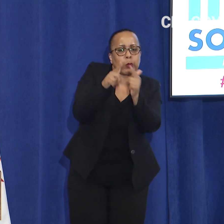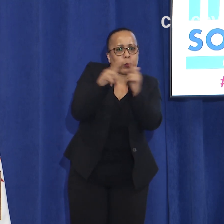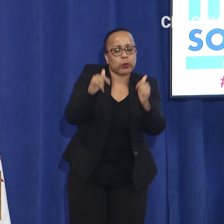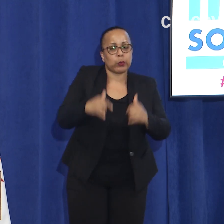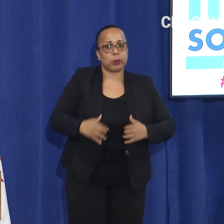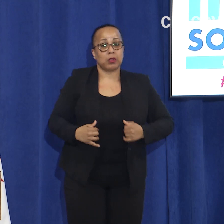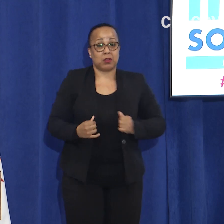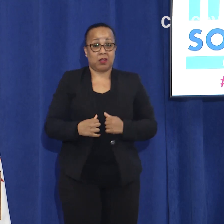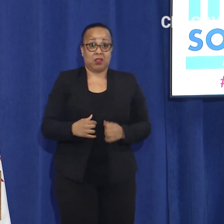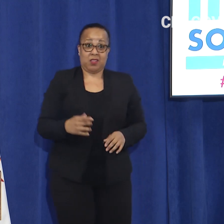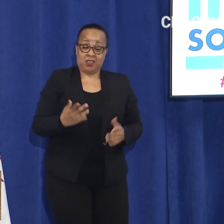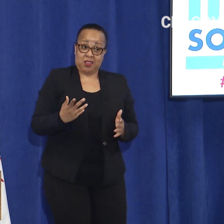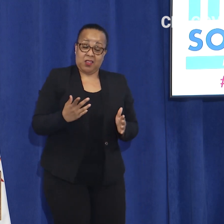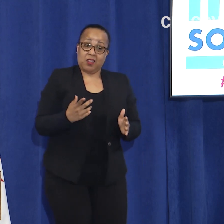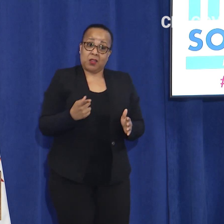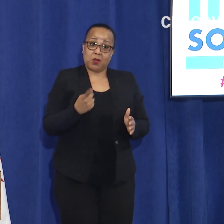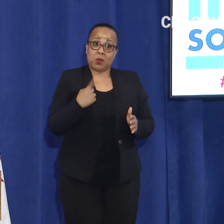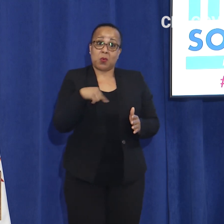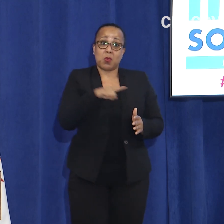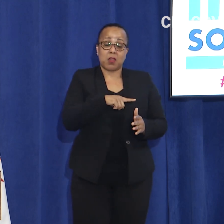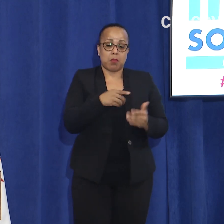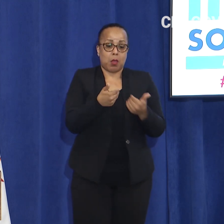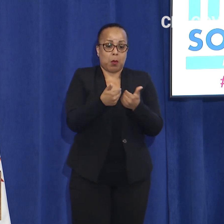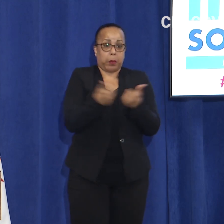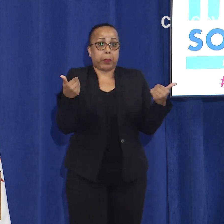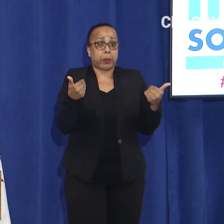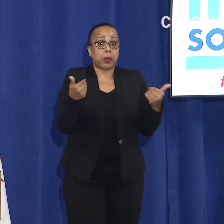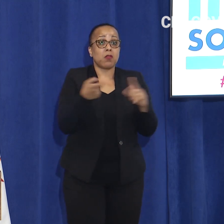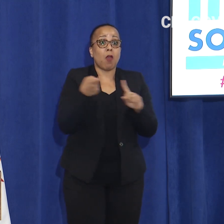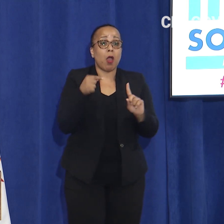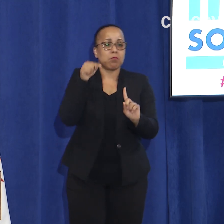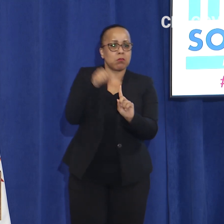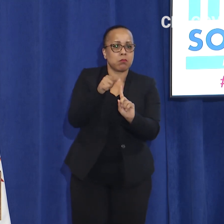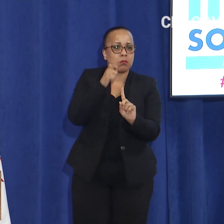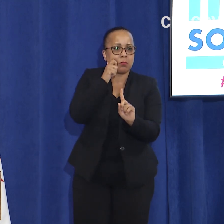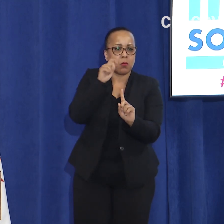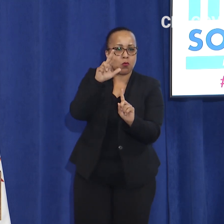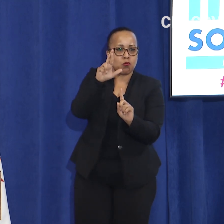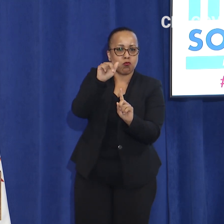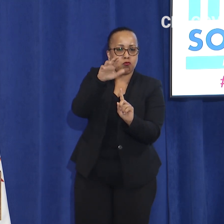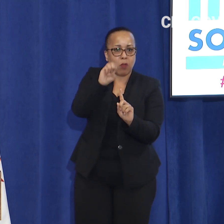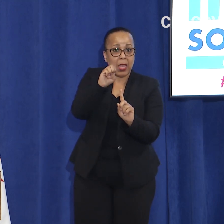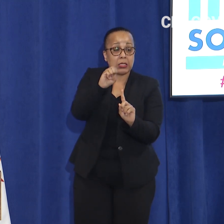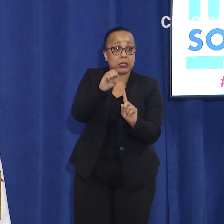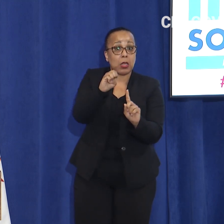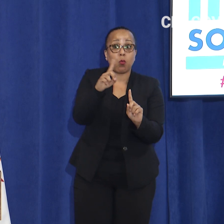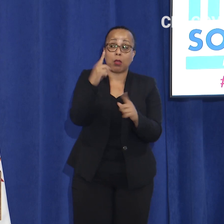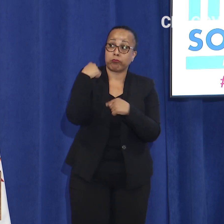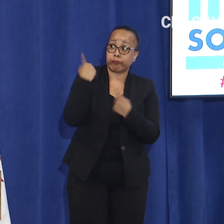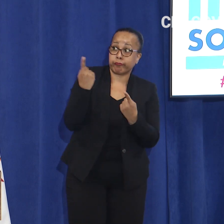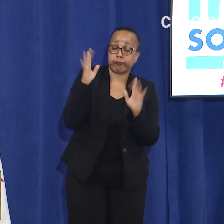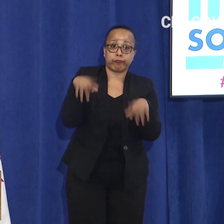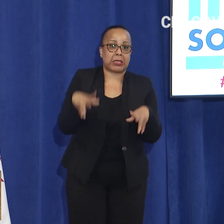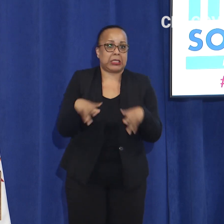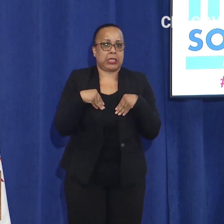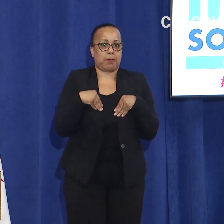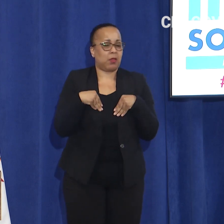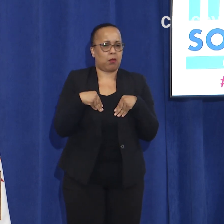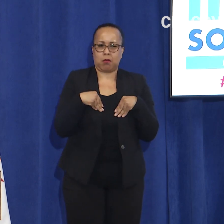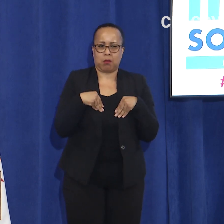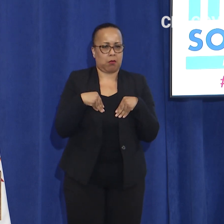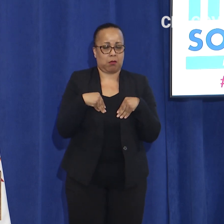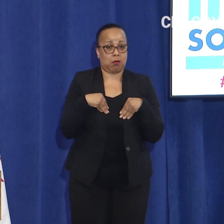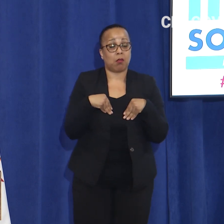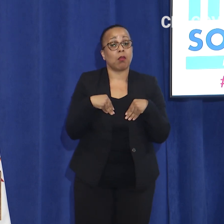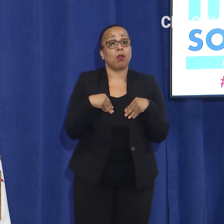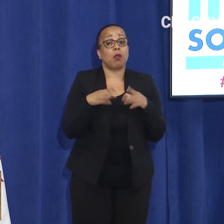We have lived too long being segregated by race and accepting that as the status quo, being isolated